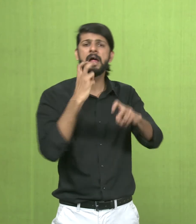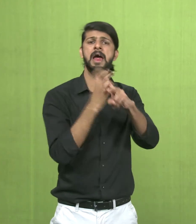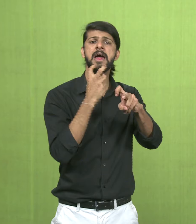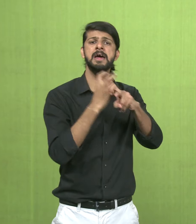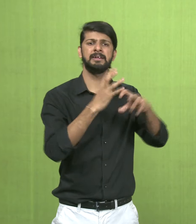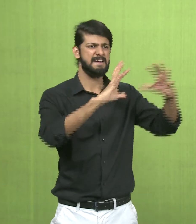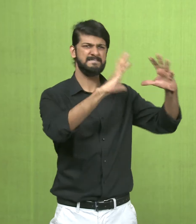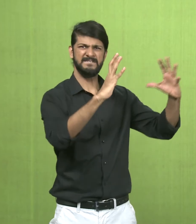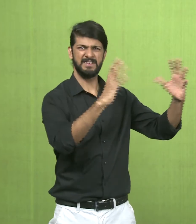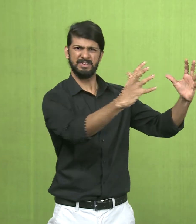crushed,